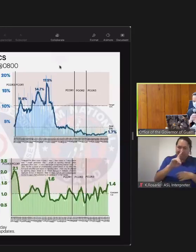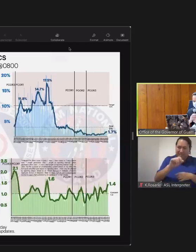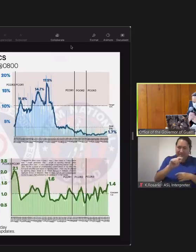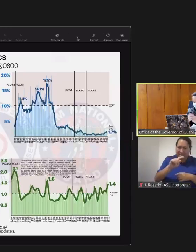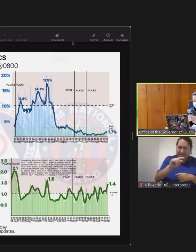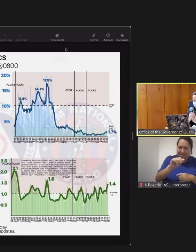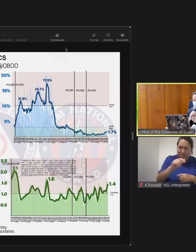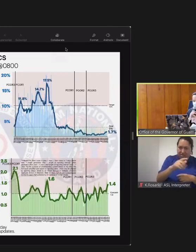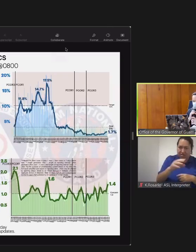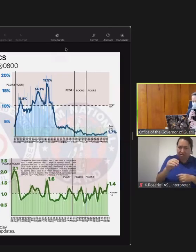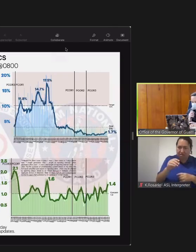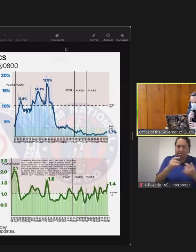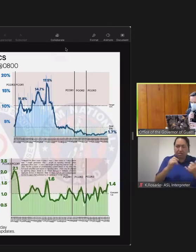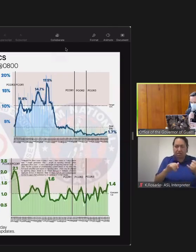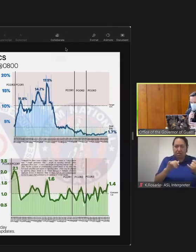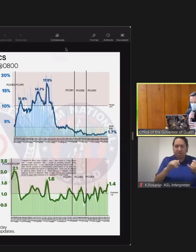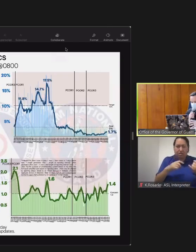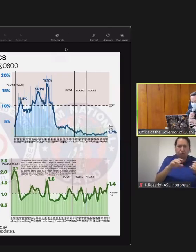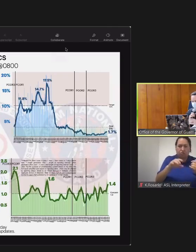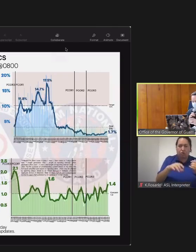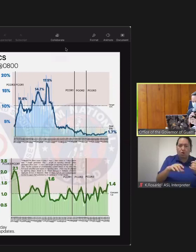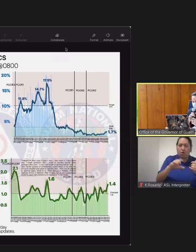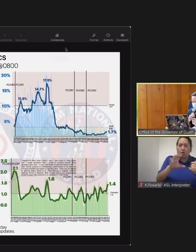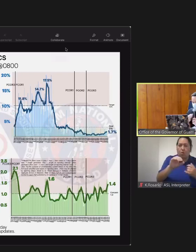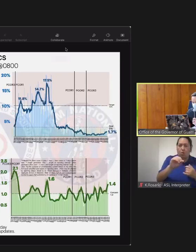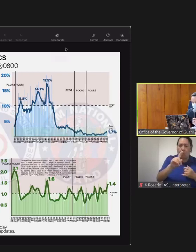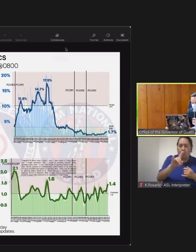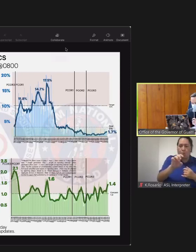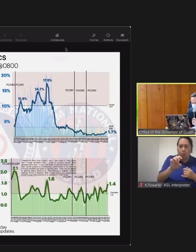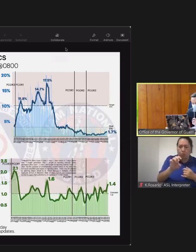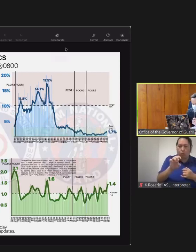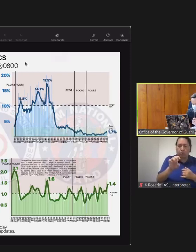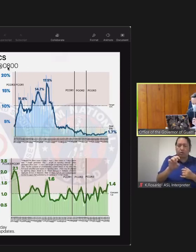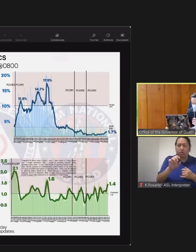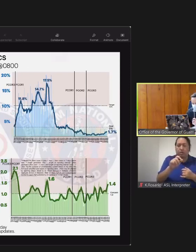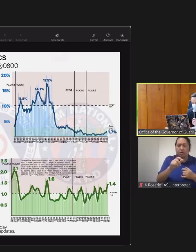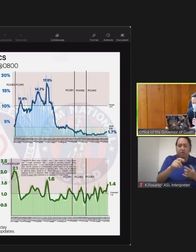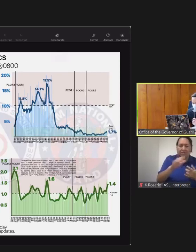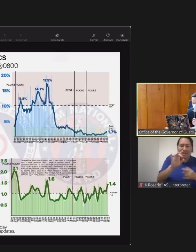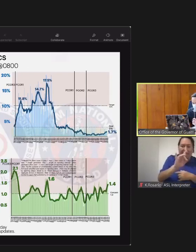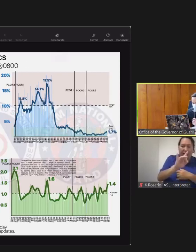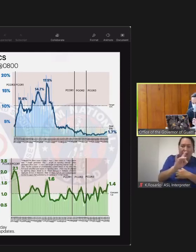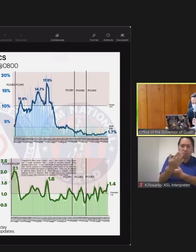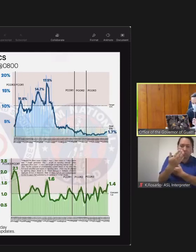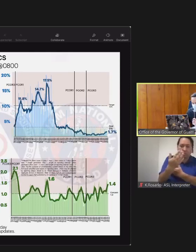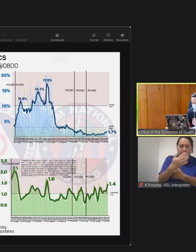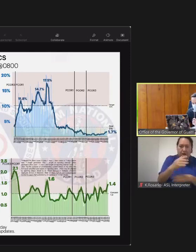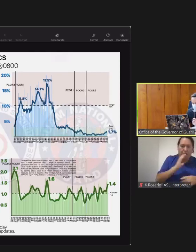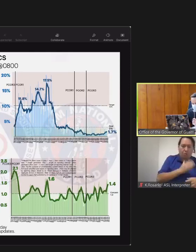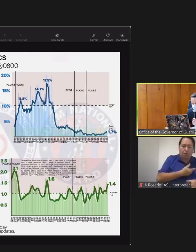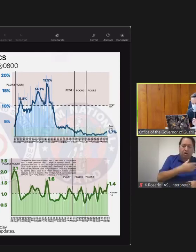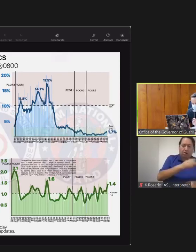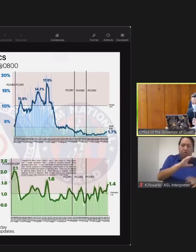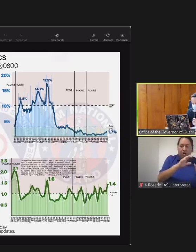Guam COVID-19 metrics as of 8 a.m. this morning. So as we know, our CAR score is at 0.8 right